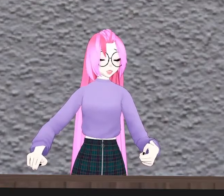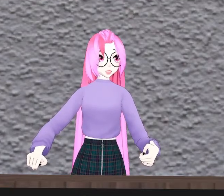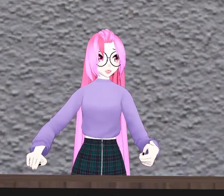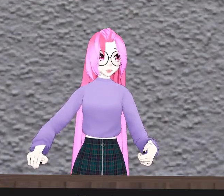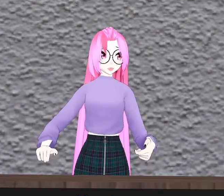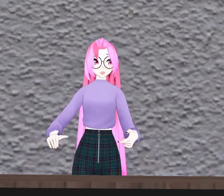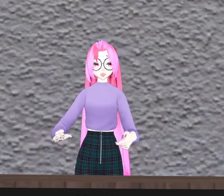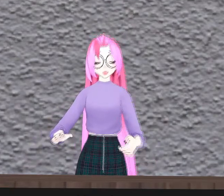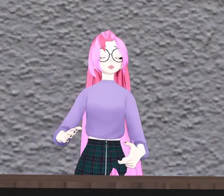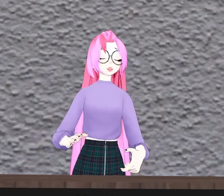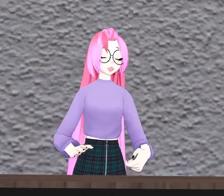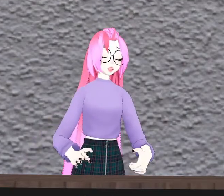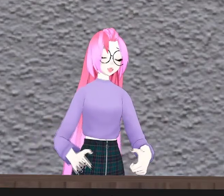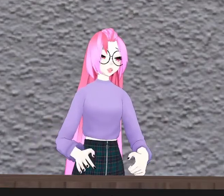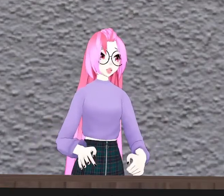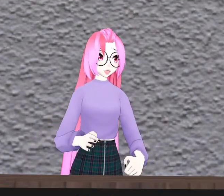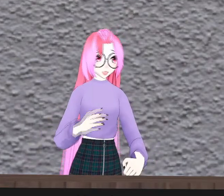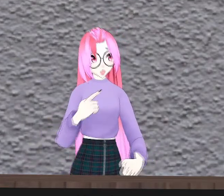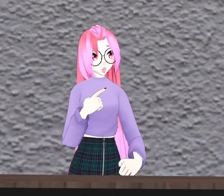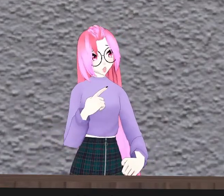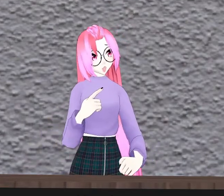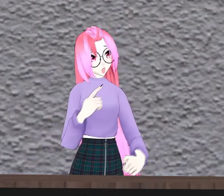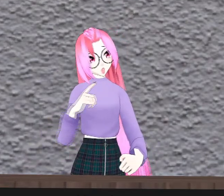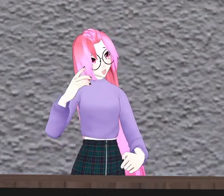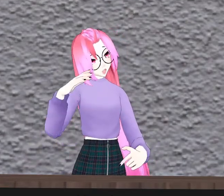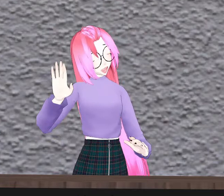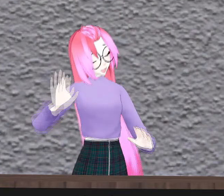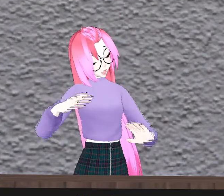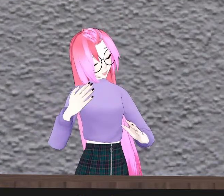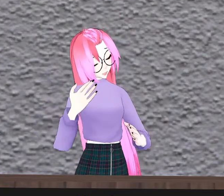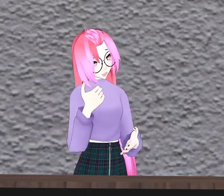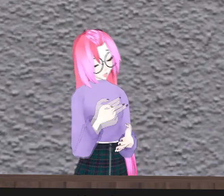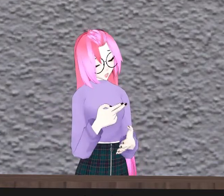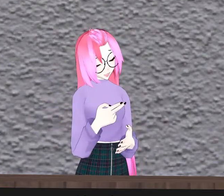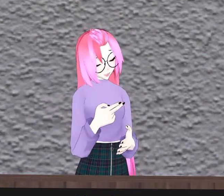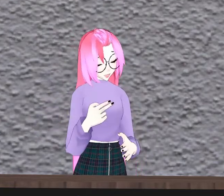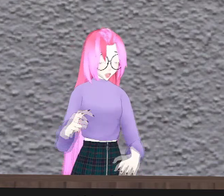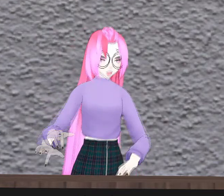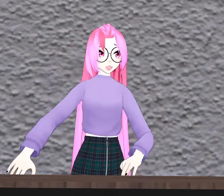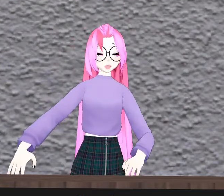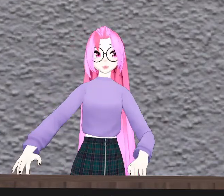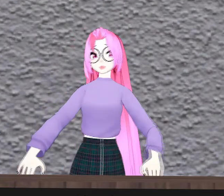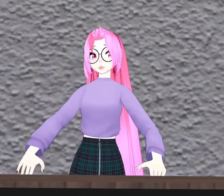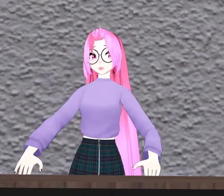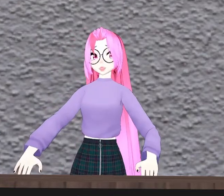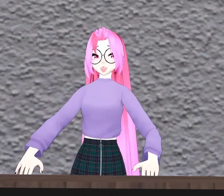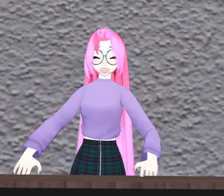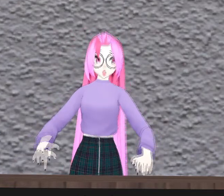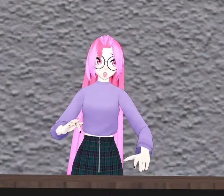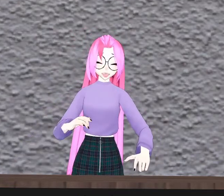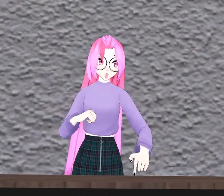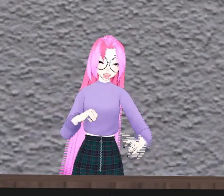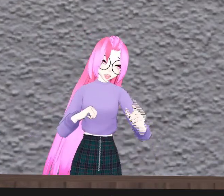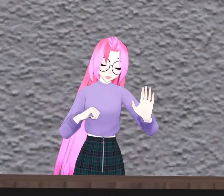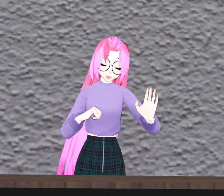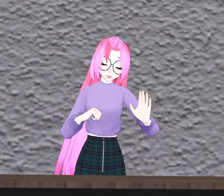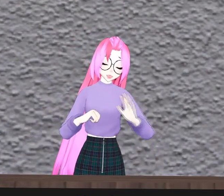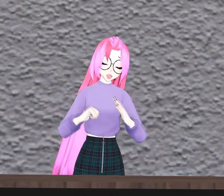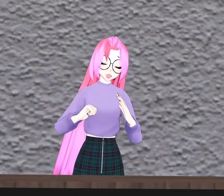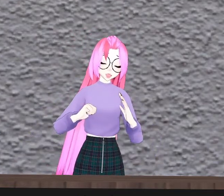and then you could be like, something tells me you don't know how to sign approve. And then you'll be like, okay, that's fine. Can